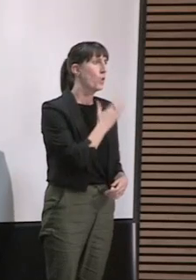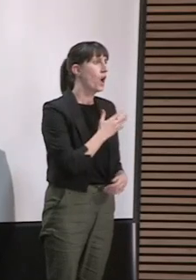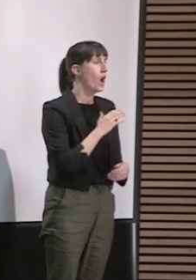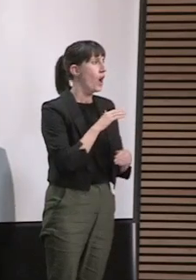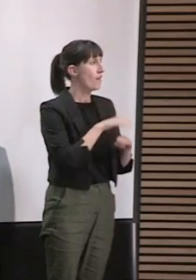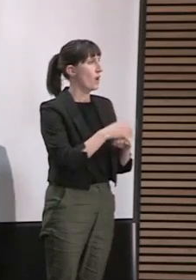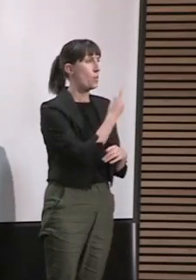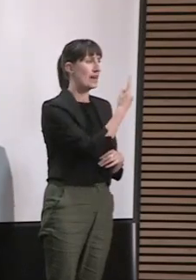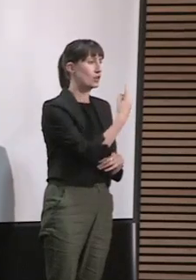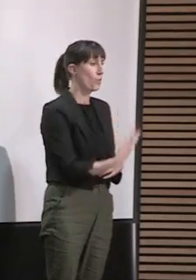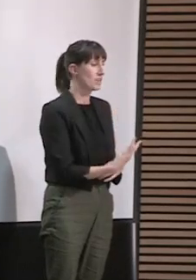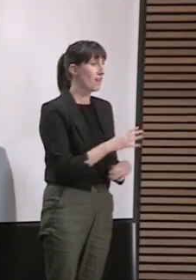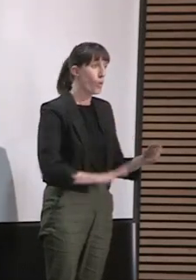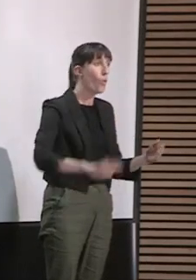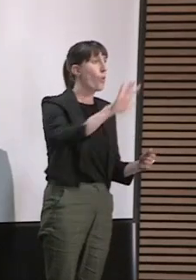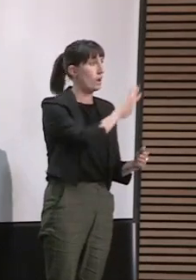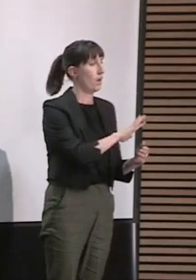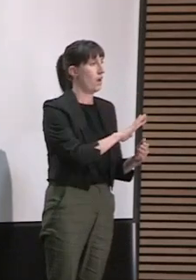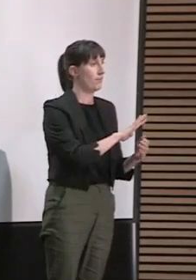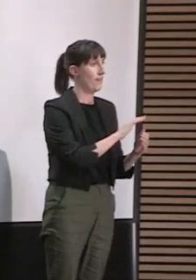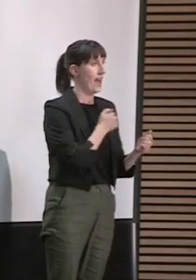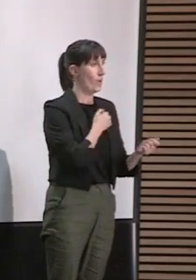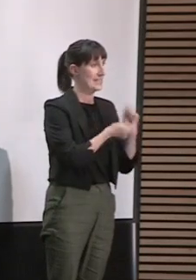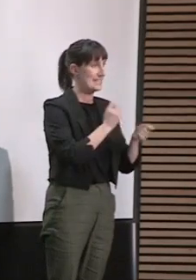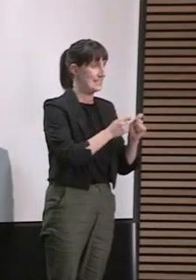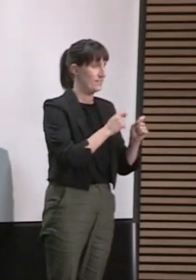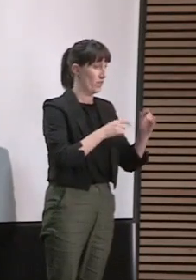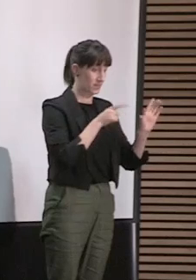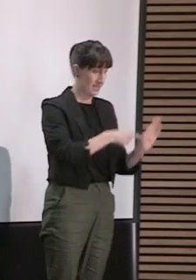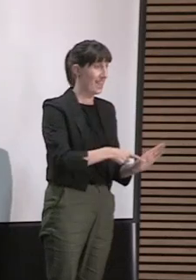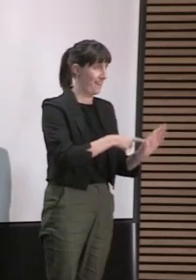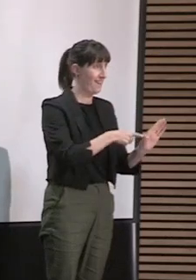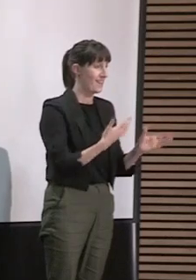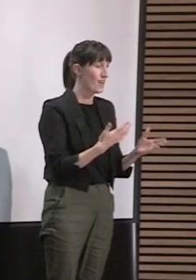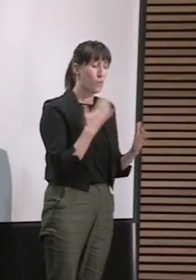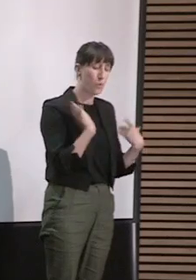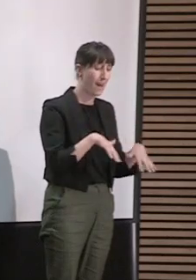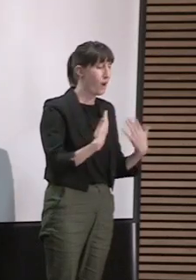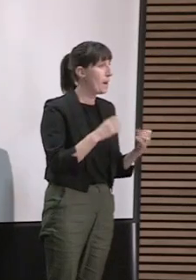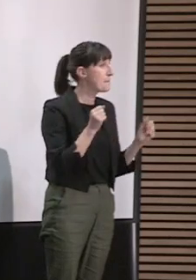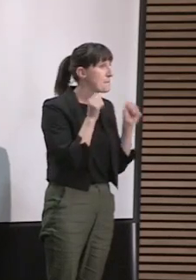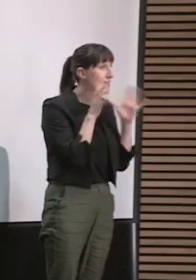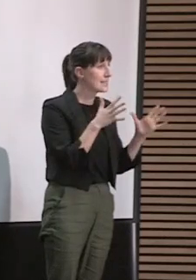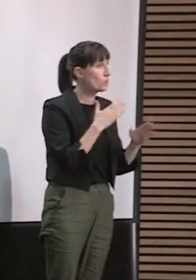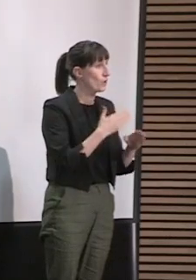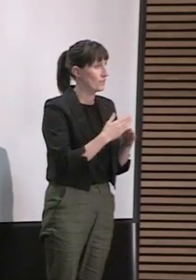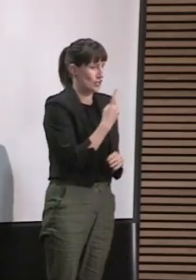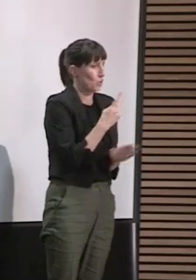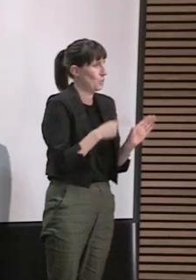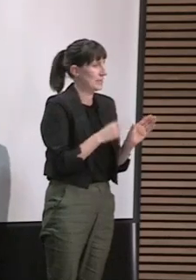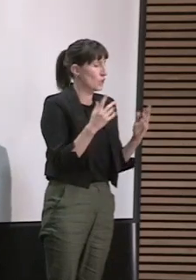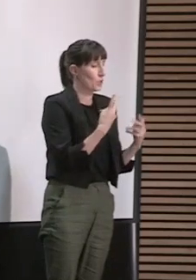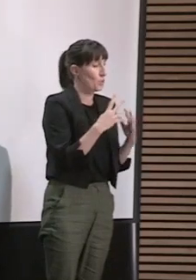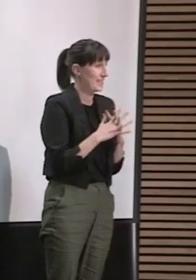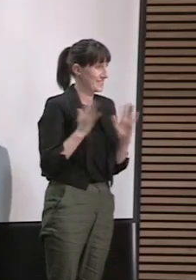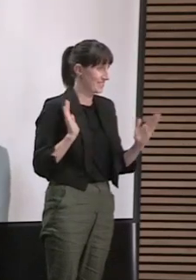Zealand has done since the beginning of the year. That's a very impressive feat over the course of just 2 weeks. On contact tracing, where we go